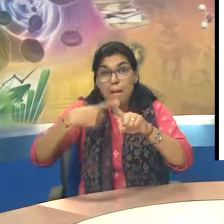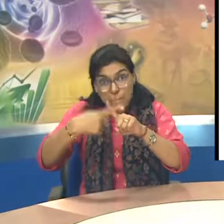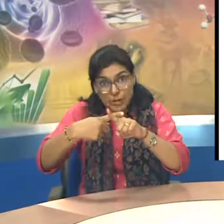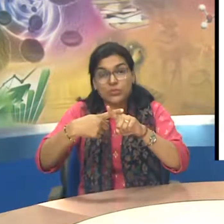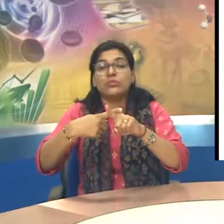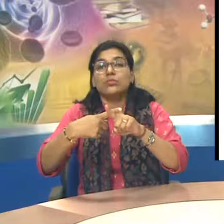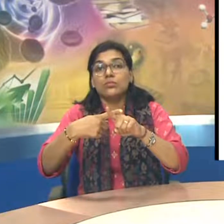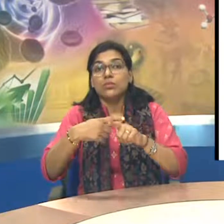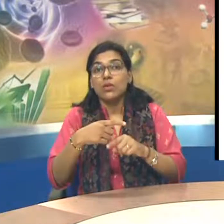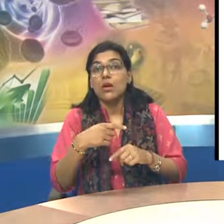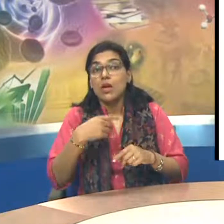are